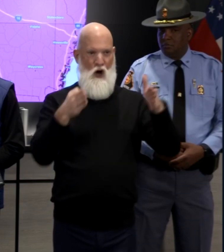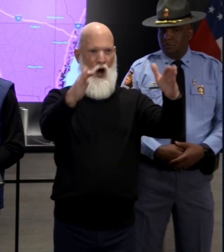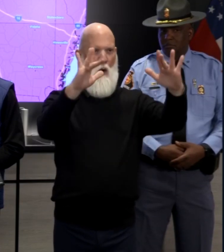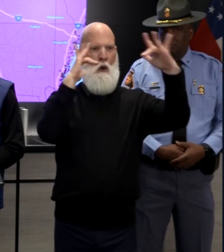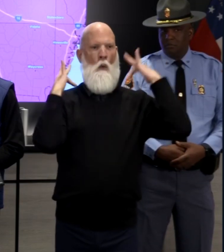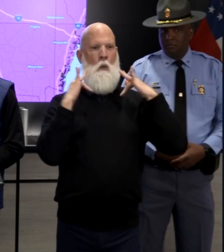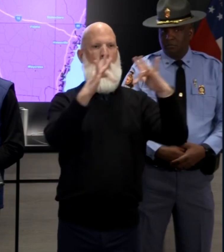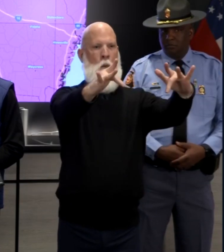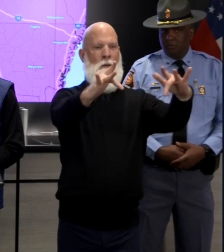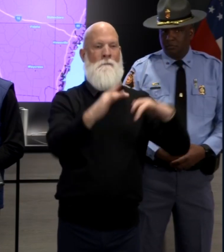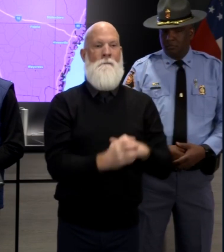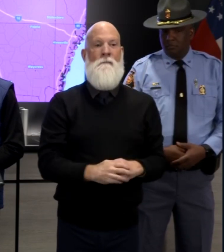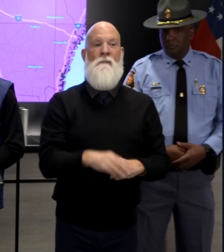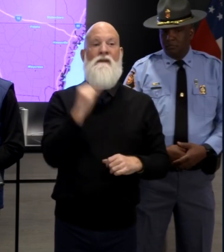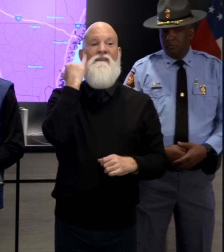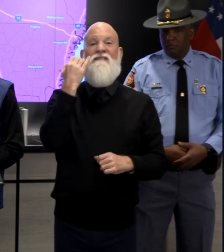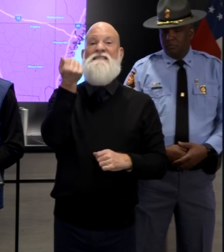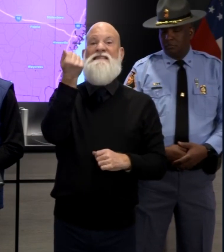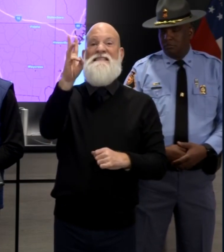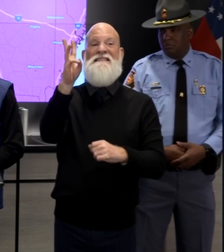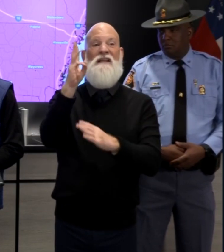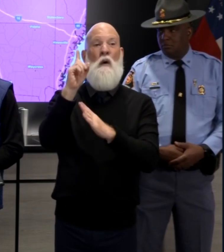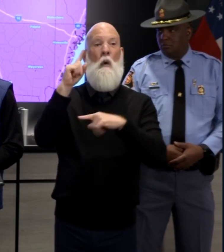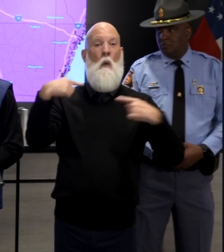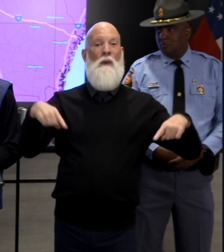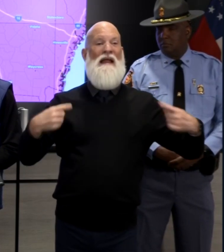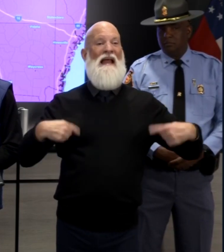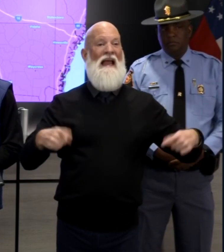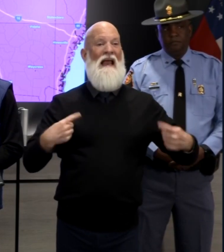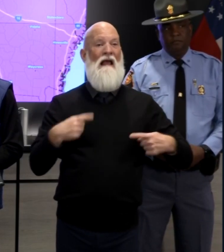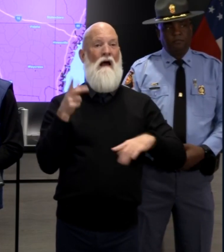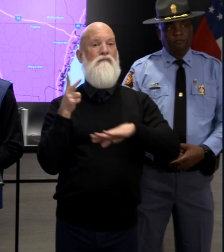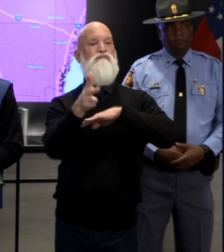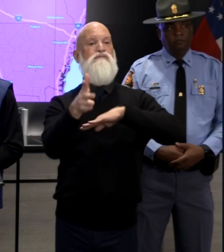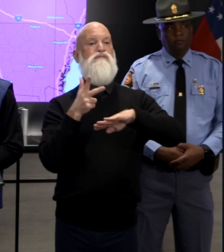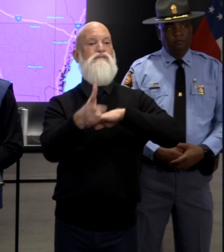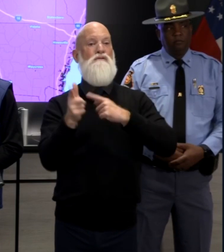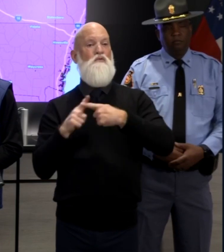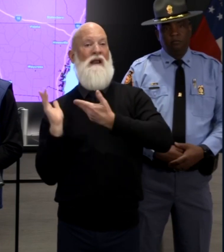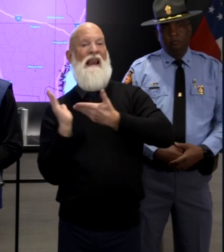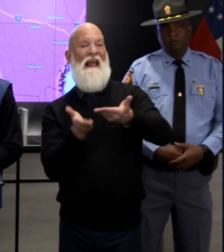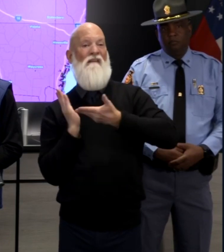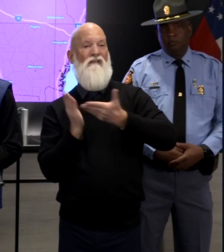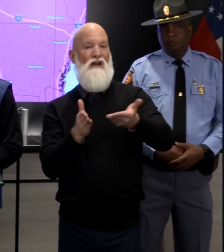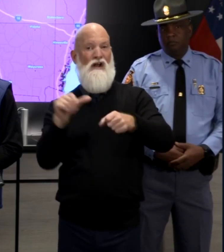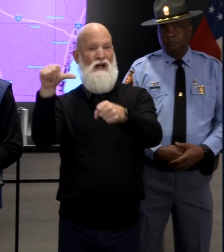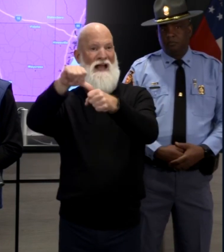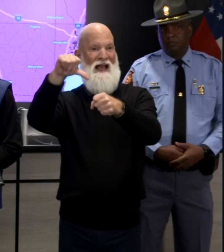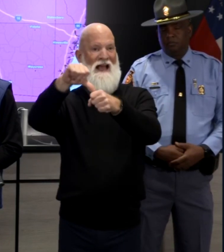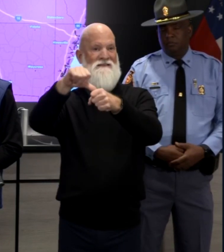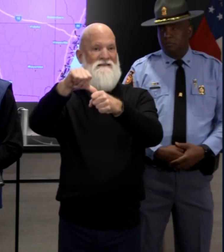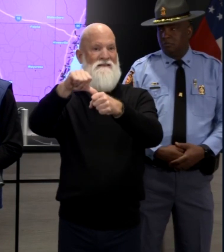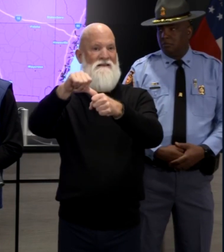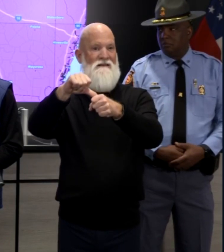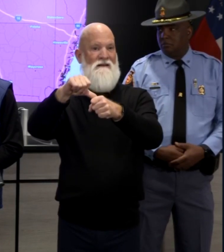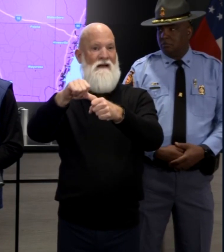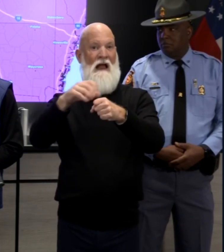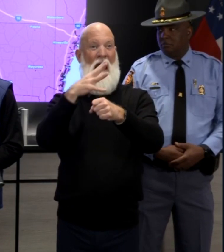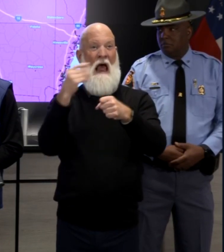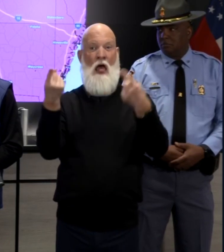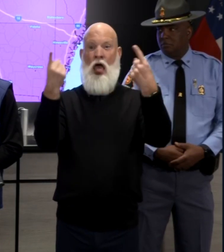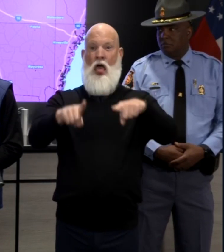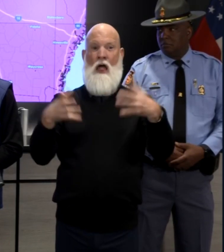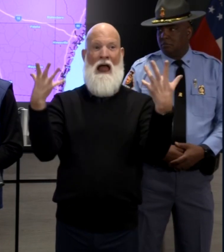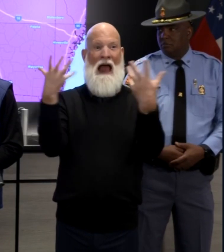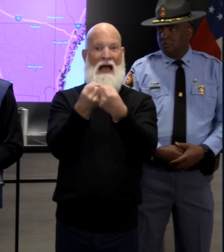having to move fuel or whatever else coming through the state, and they have an accident or experience something like we saw up on